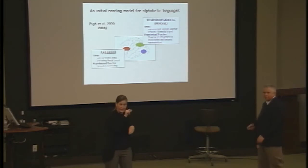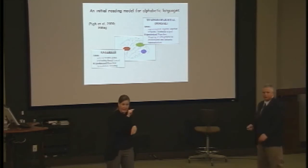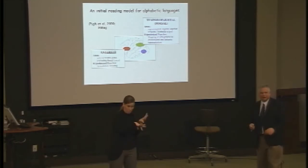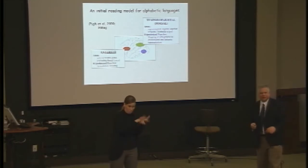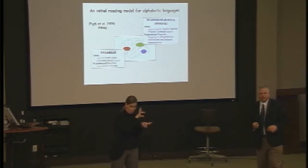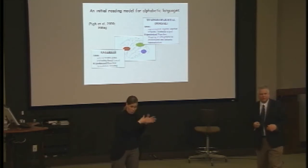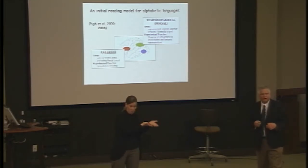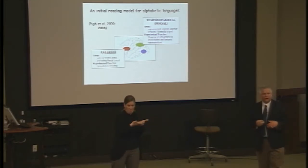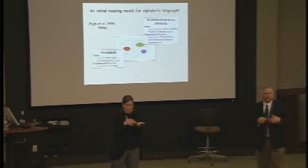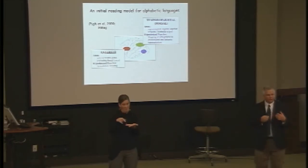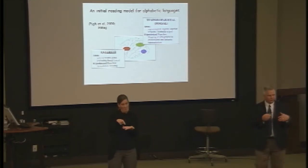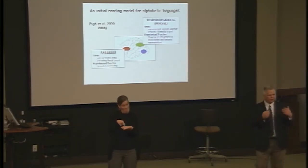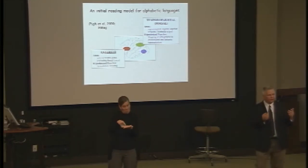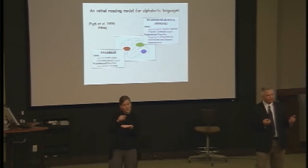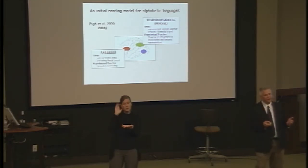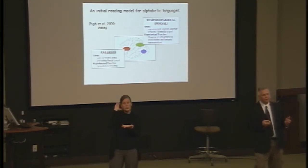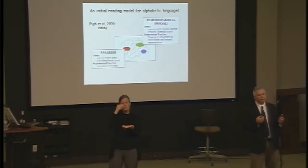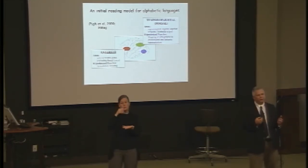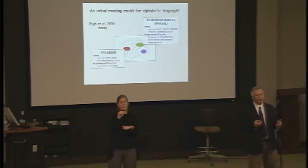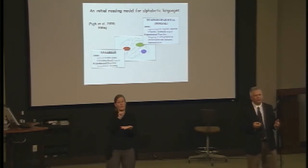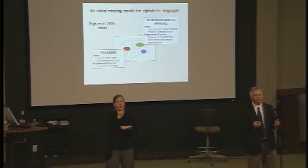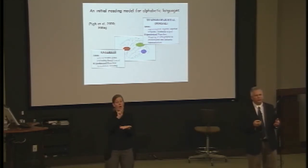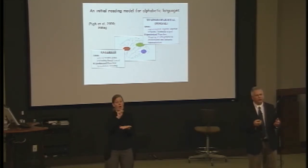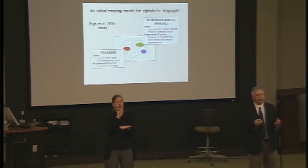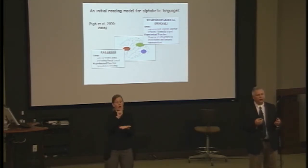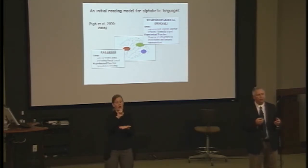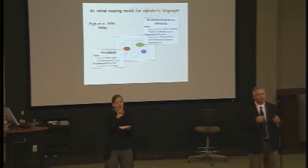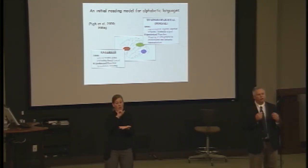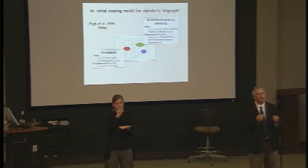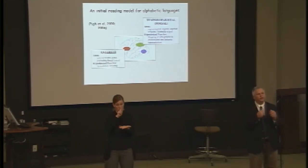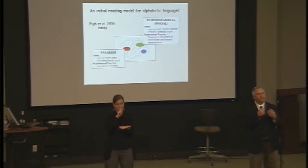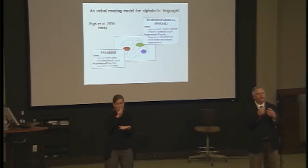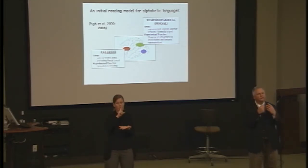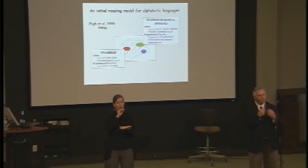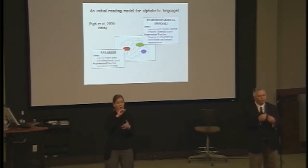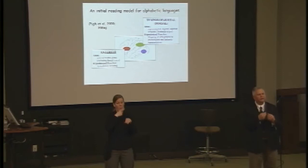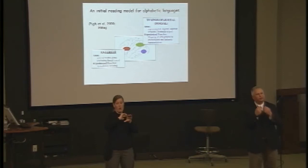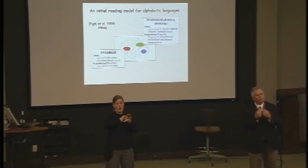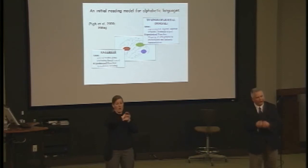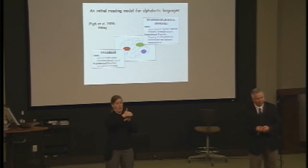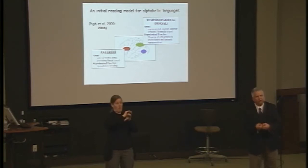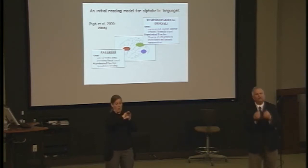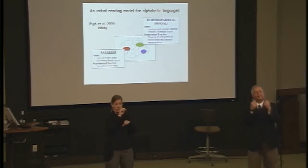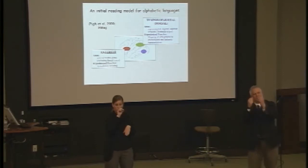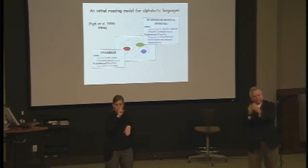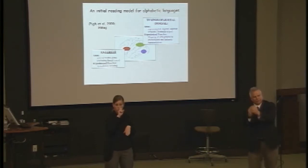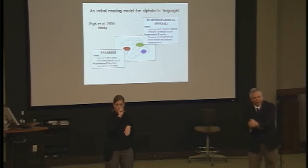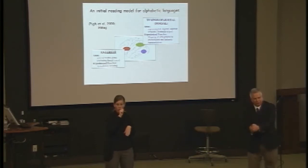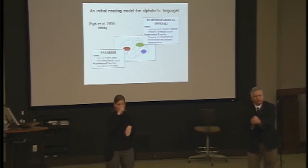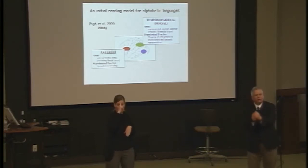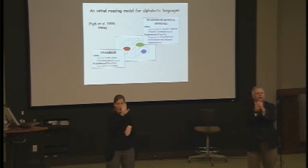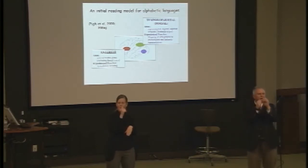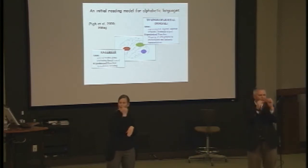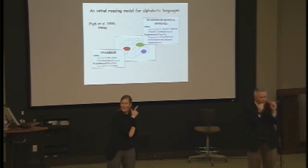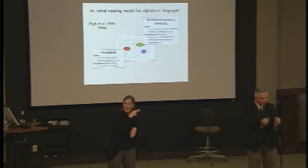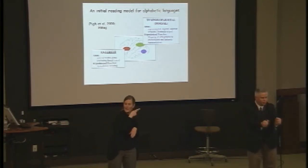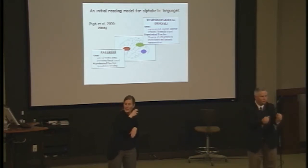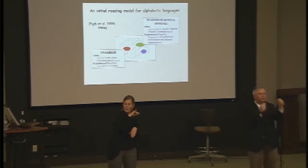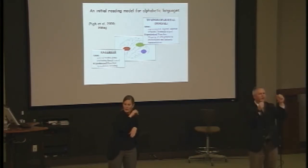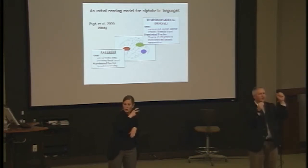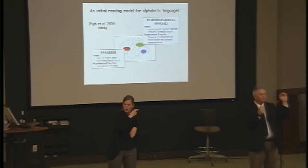anterior components of this left hemisphere reading circuit were critical in learning to crack the code. That is, in